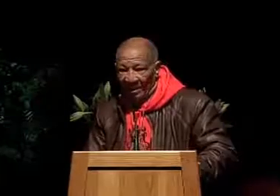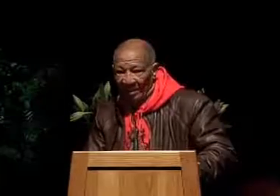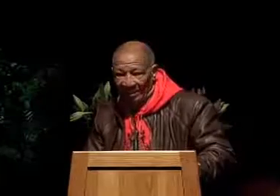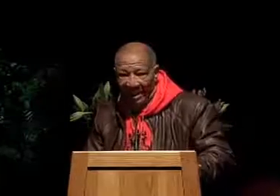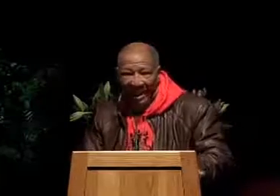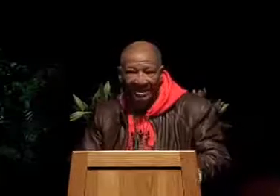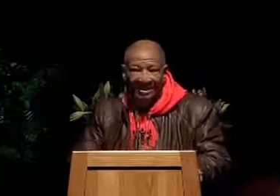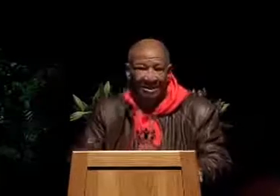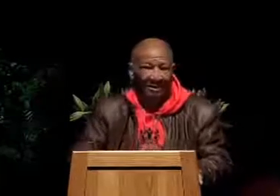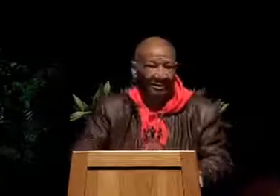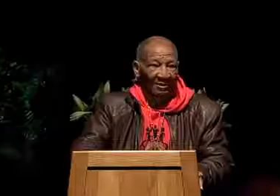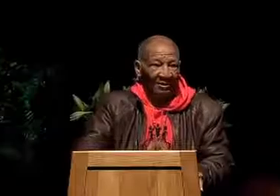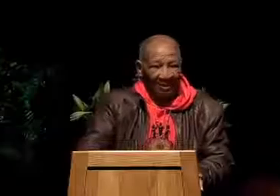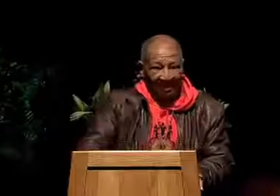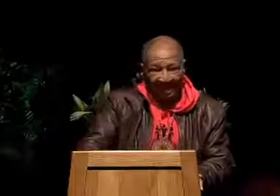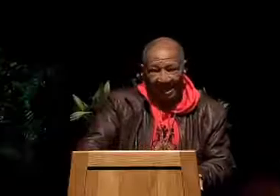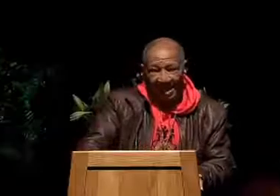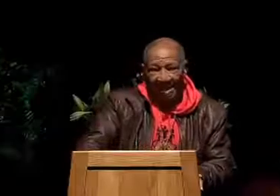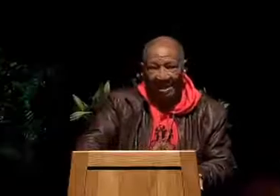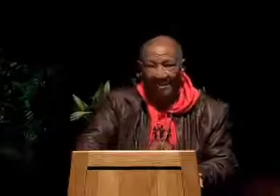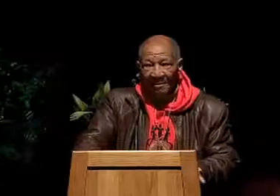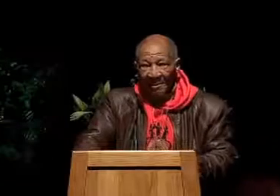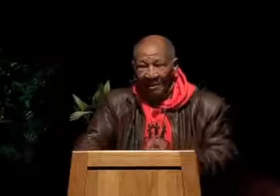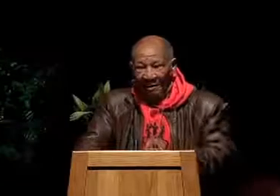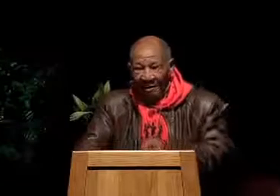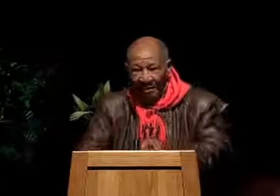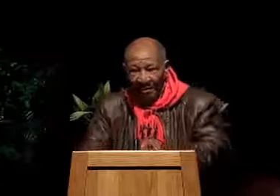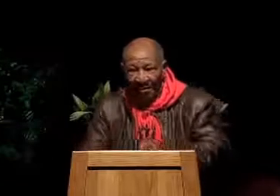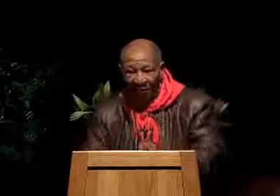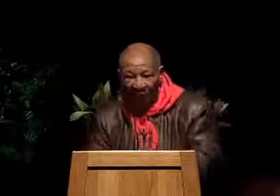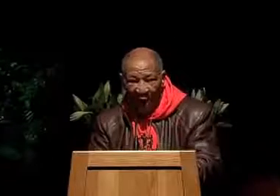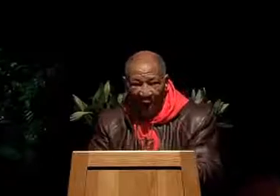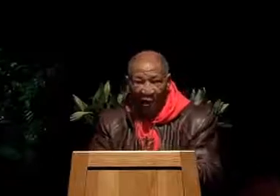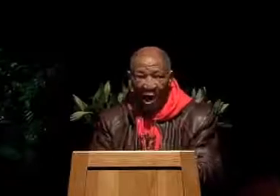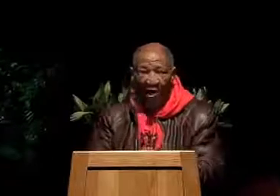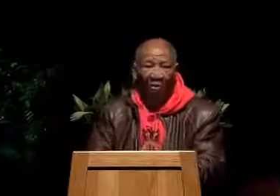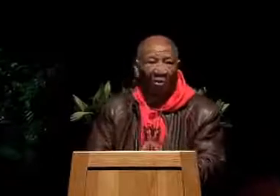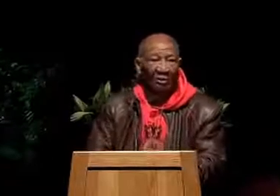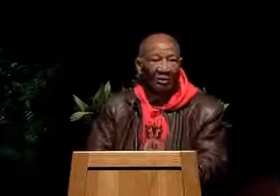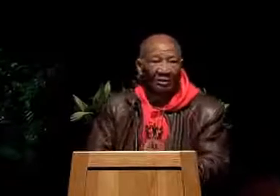get set, ready, before.